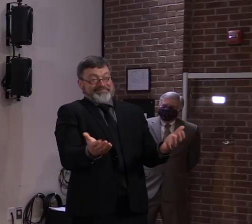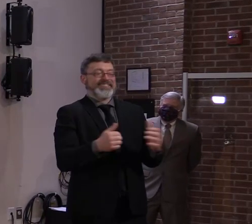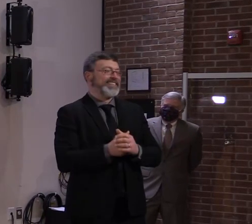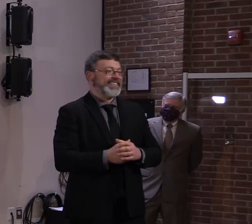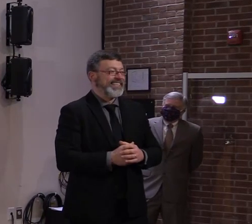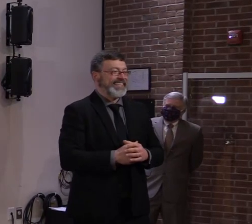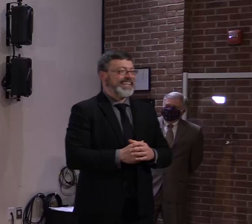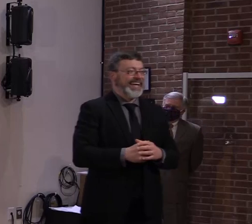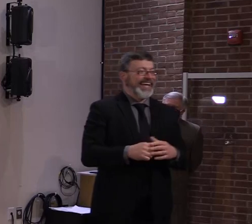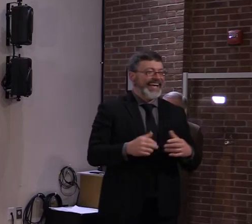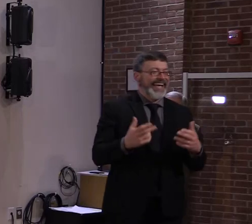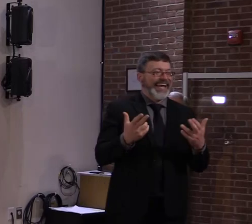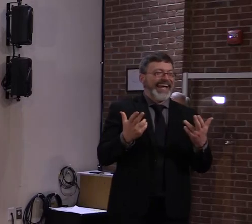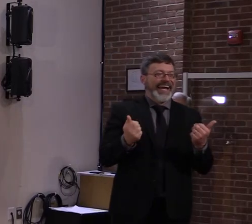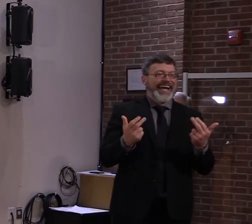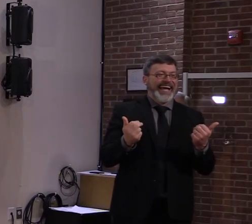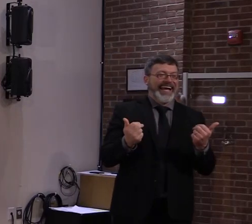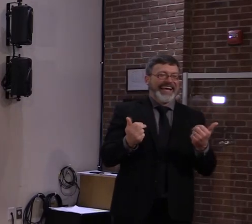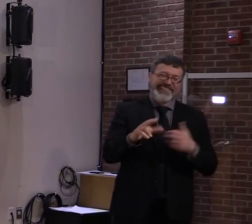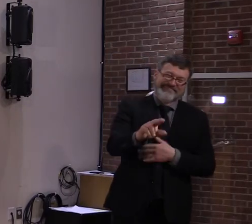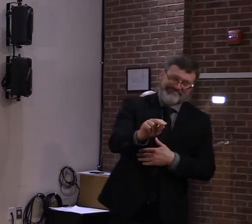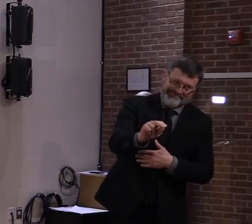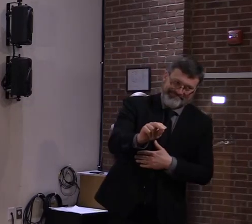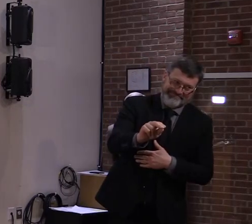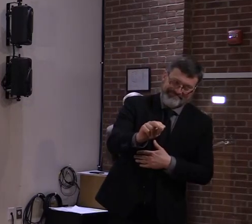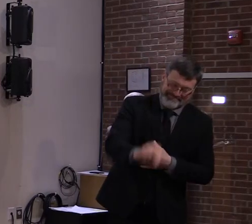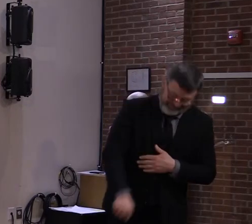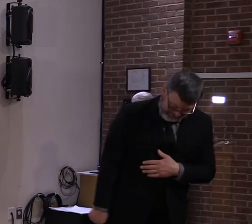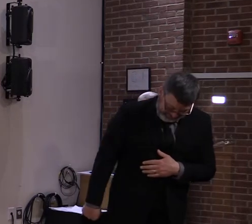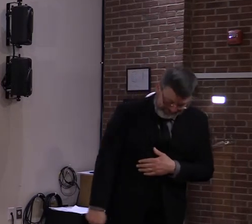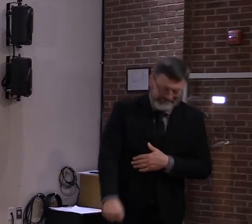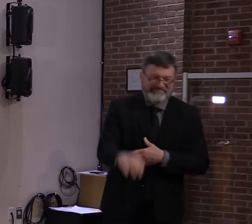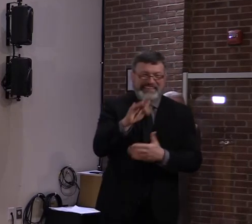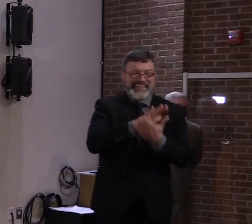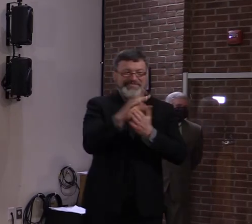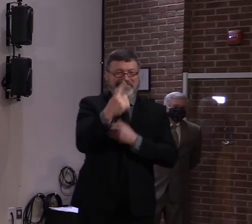All right, maybe we'll talk about it then.